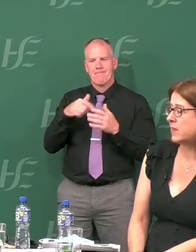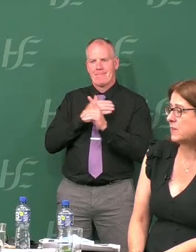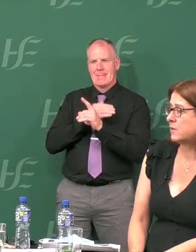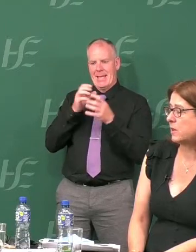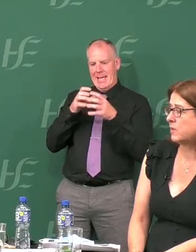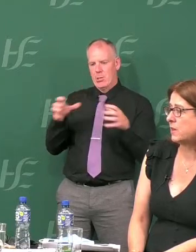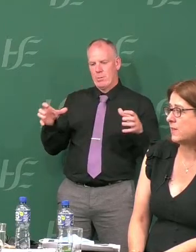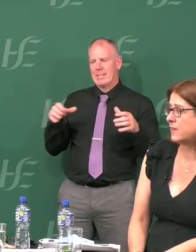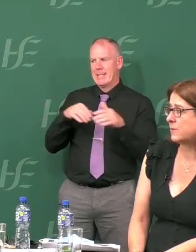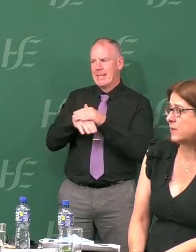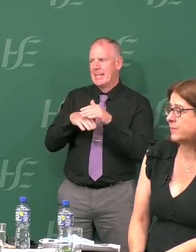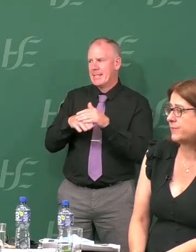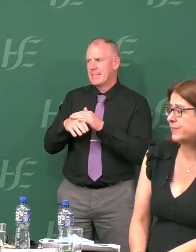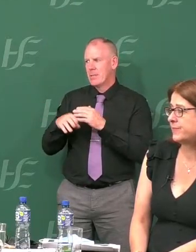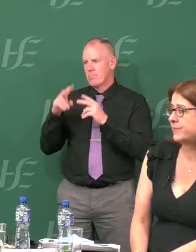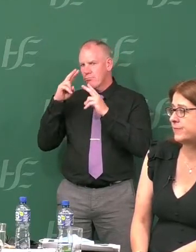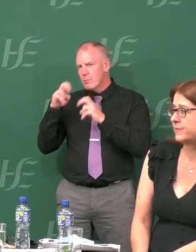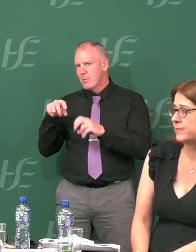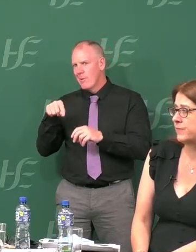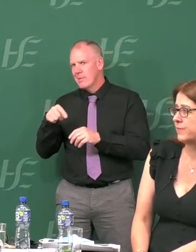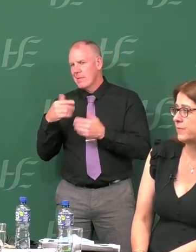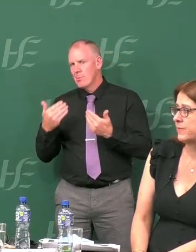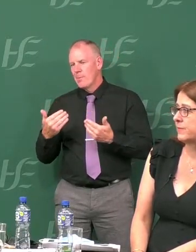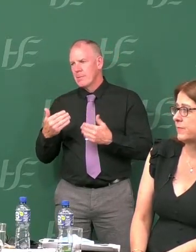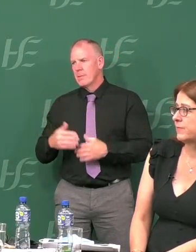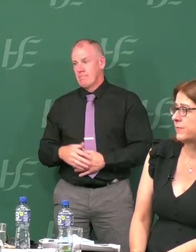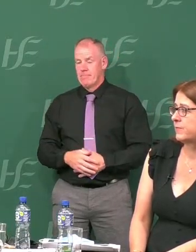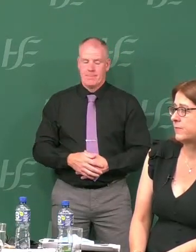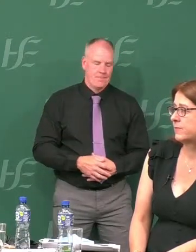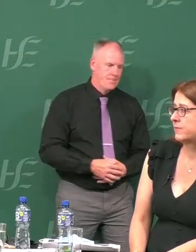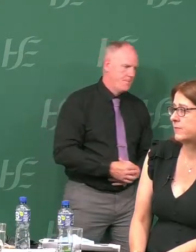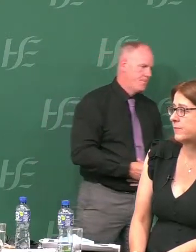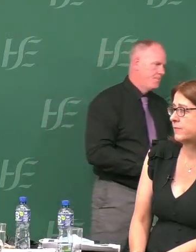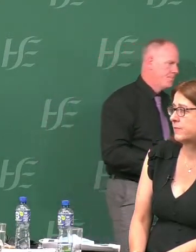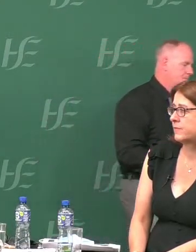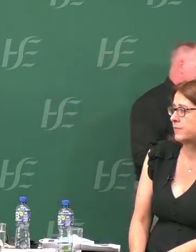increase. So we are looking at that as well. Paul?